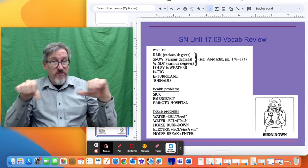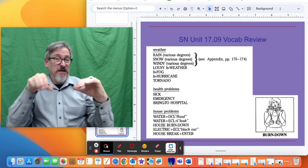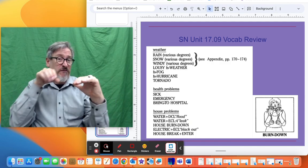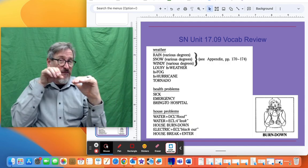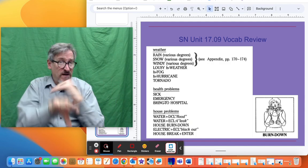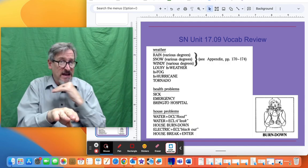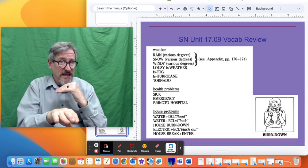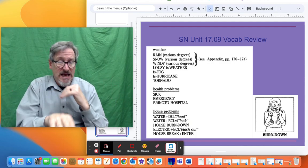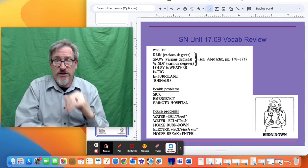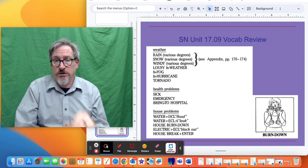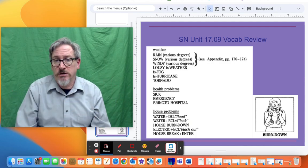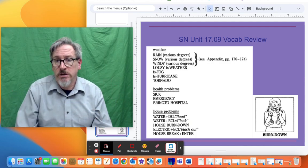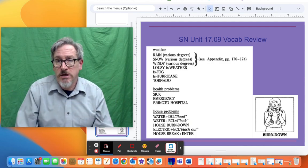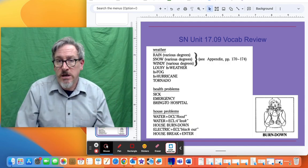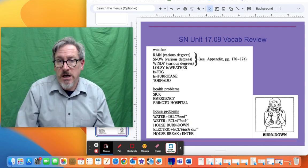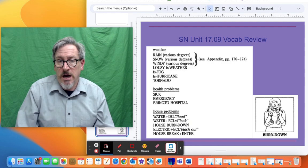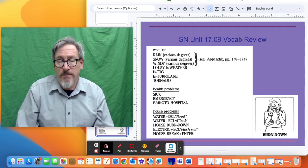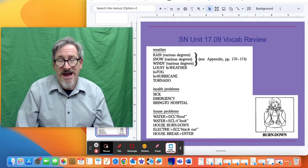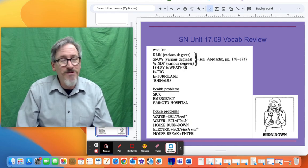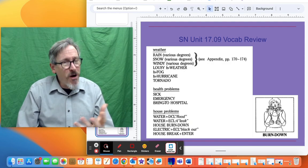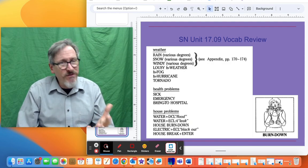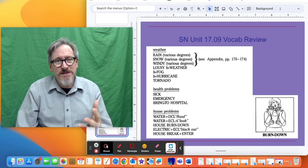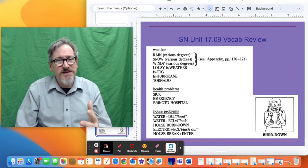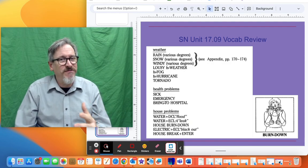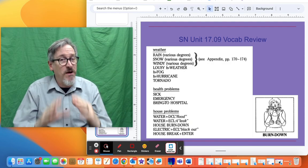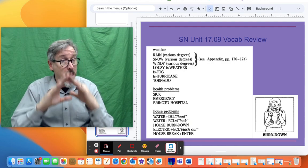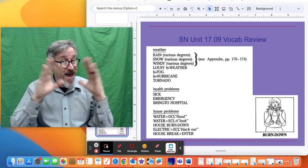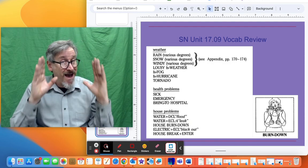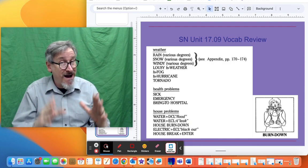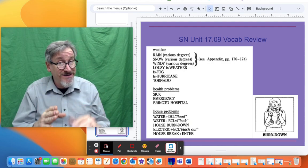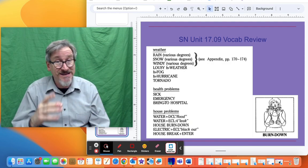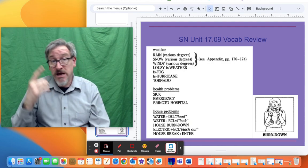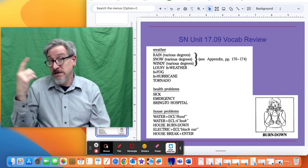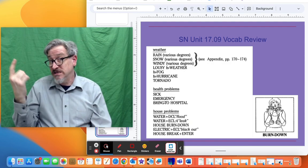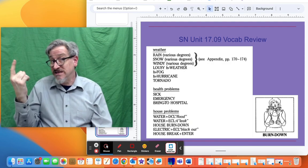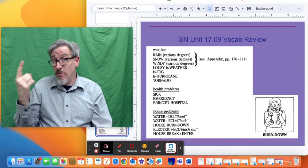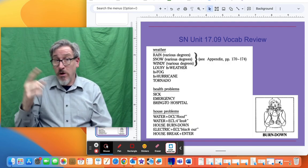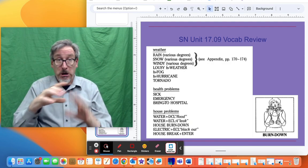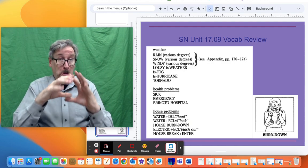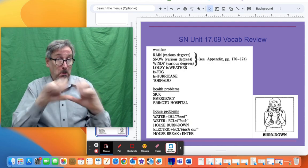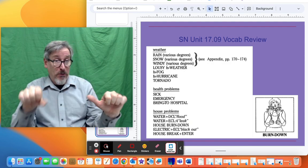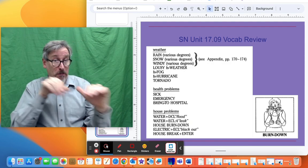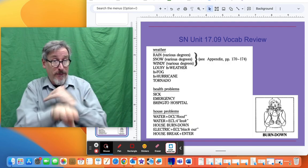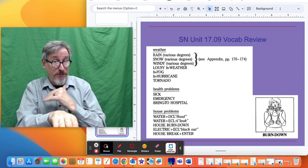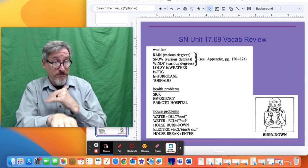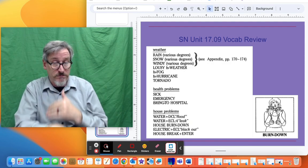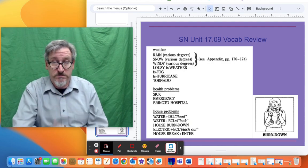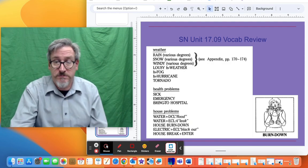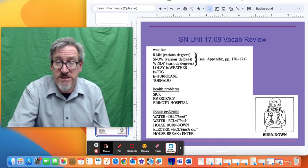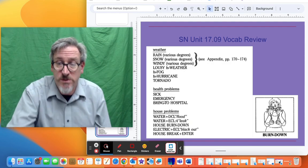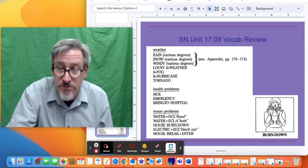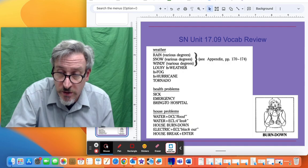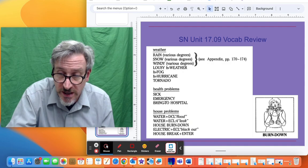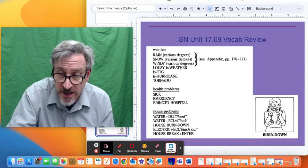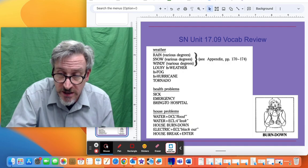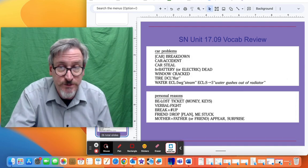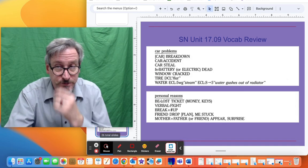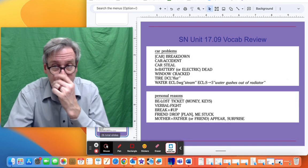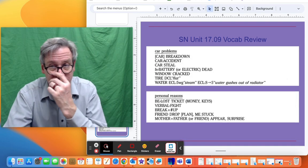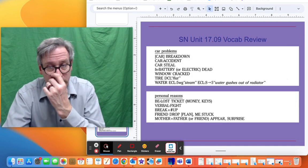like violently enter. And oftentimes I've found someone broke